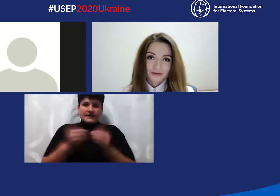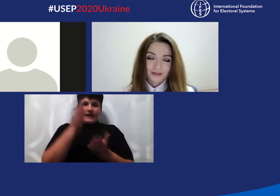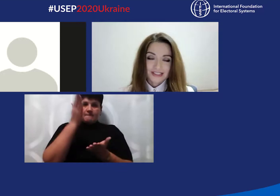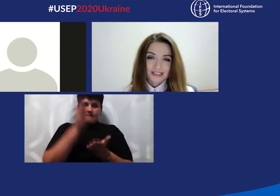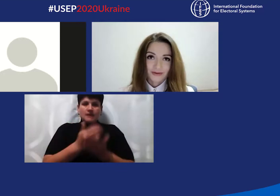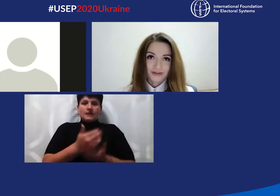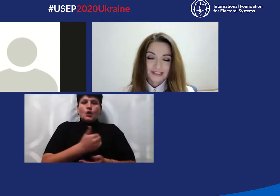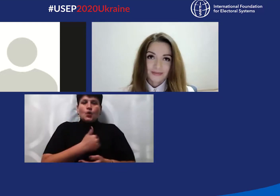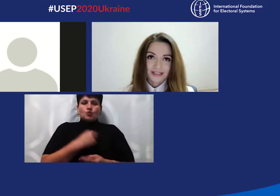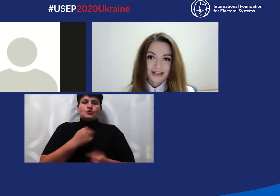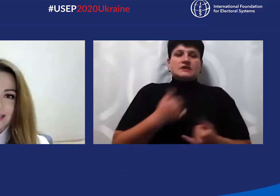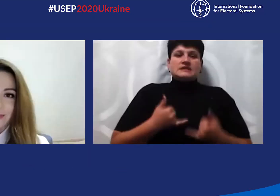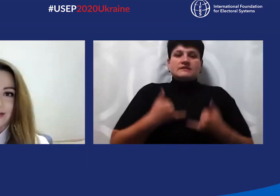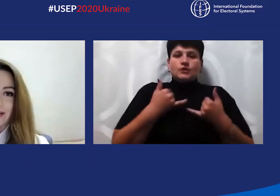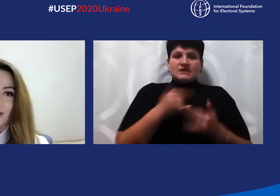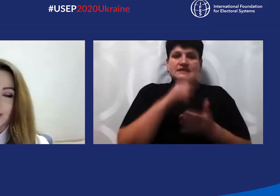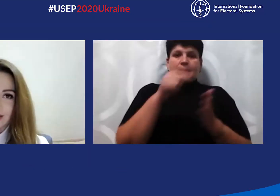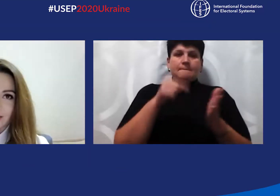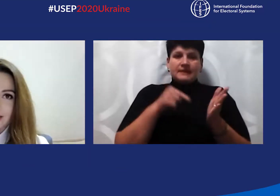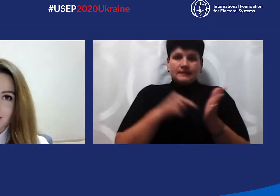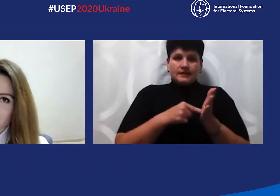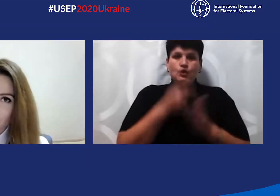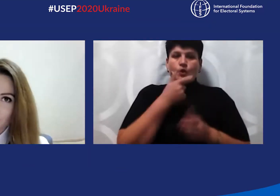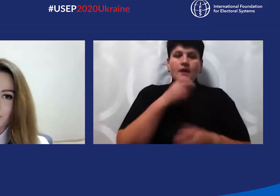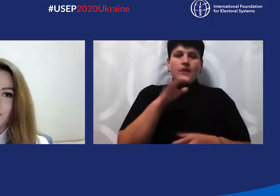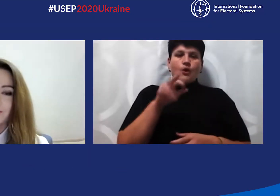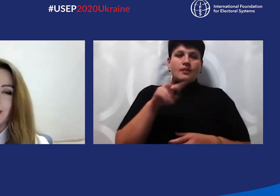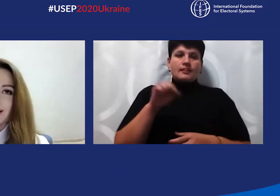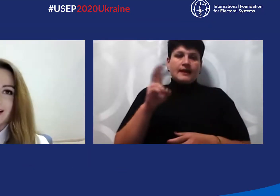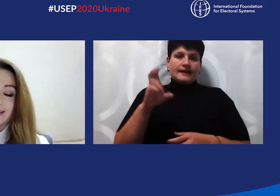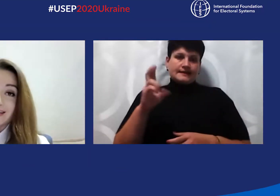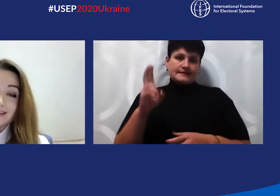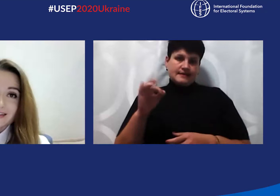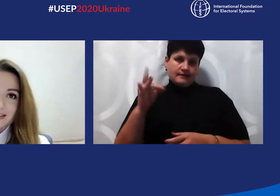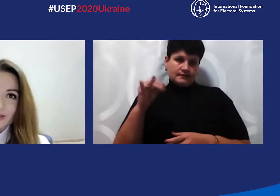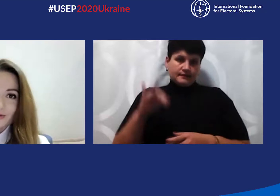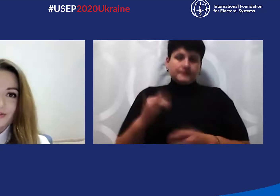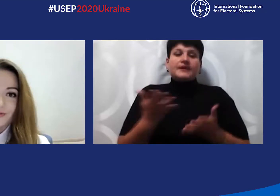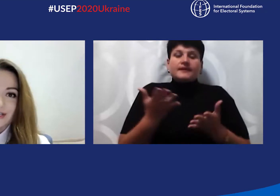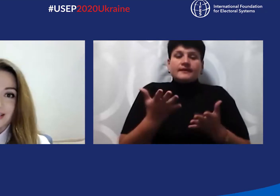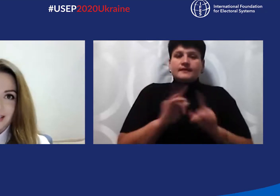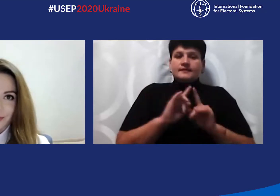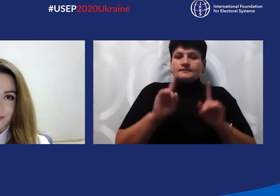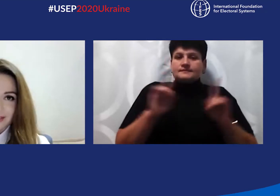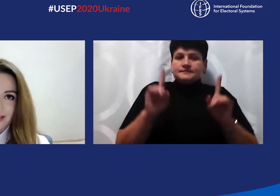have been used in the United States and what impact social media